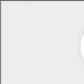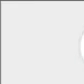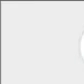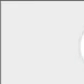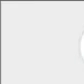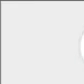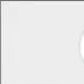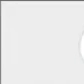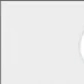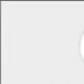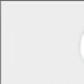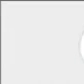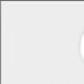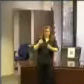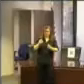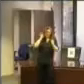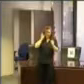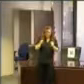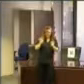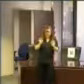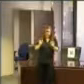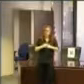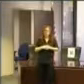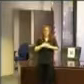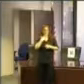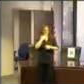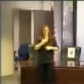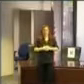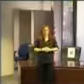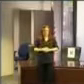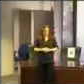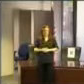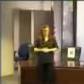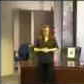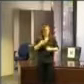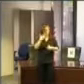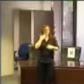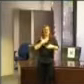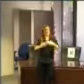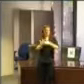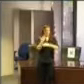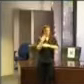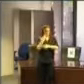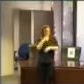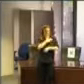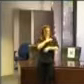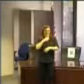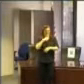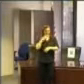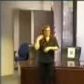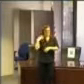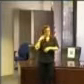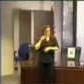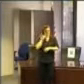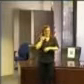Yes, ma'am, we can. Okay, thank you. Good morning, Commissioner Barry, Mr. Chairman, and